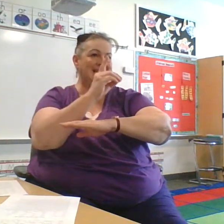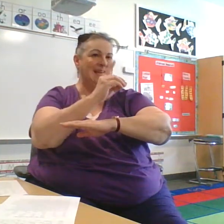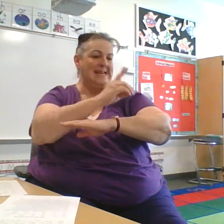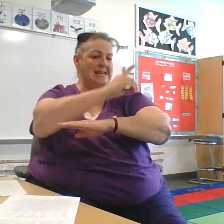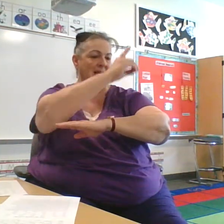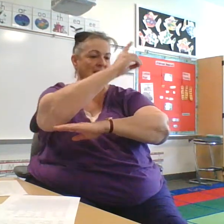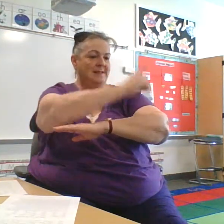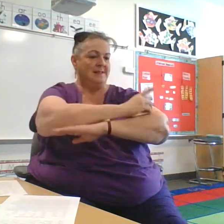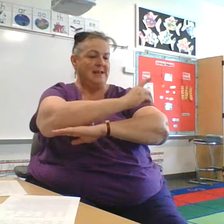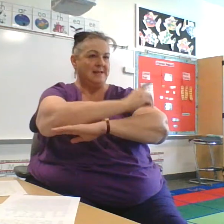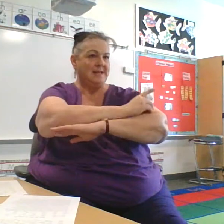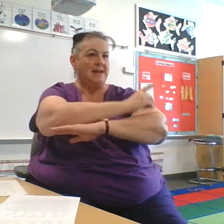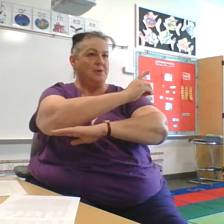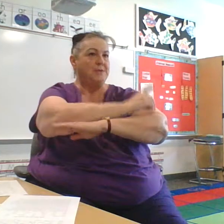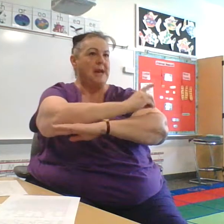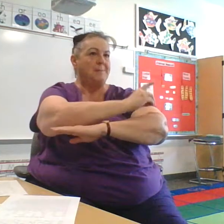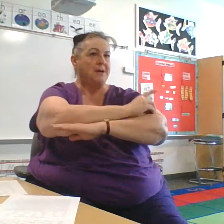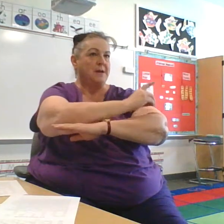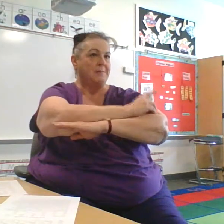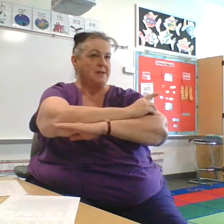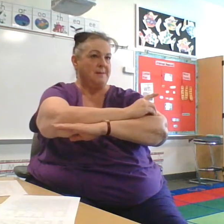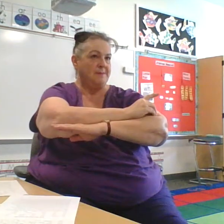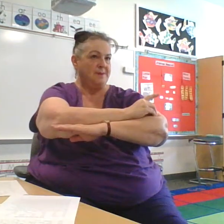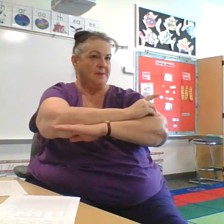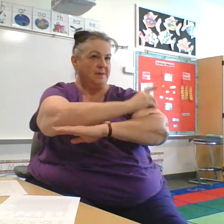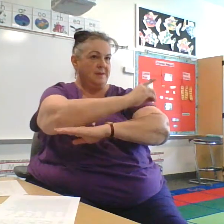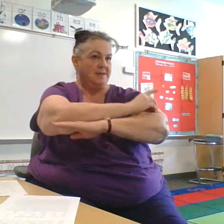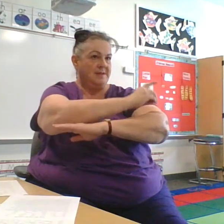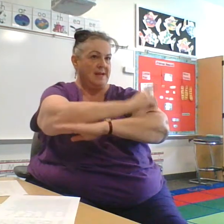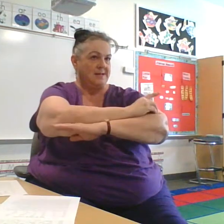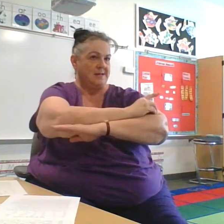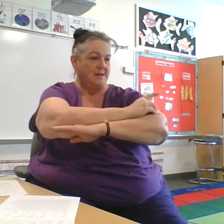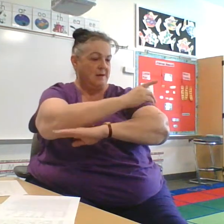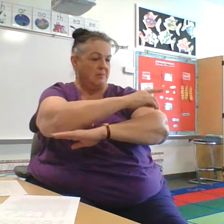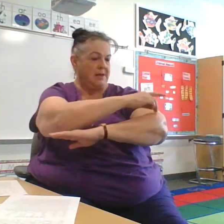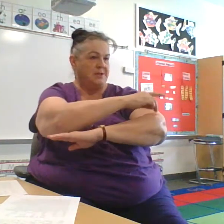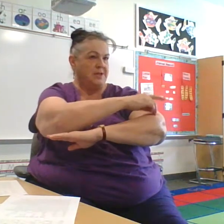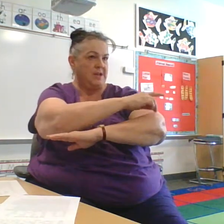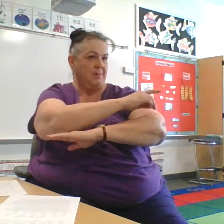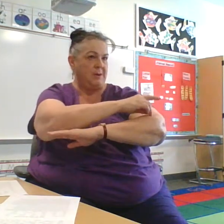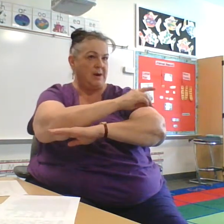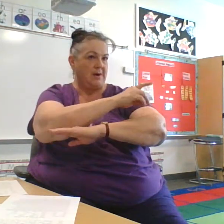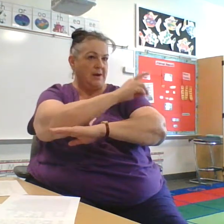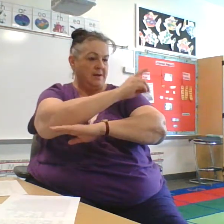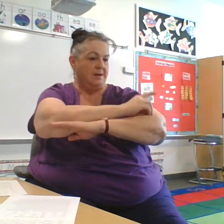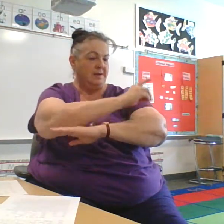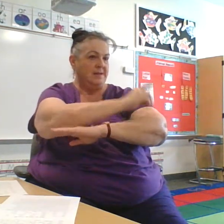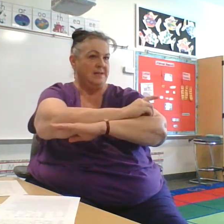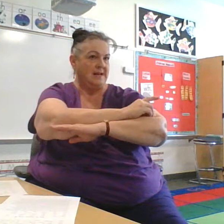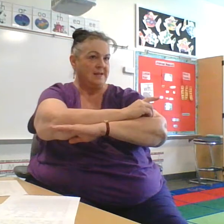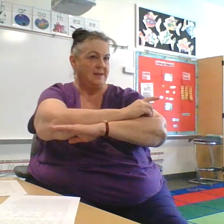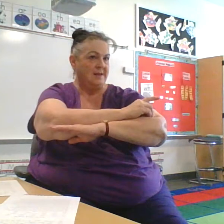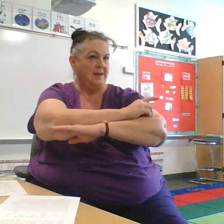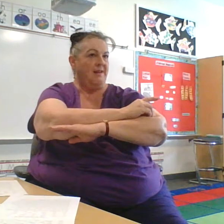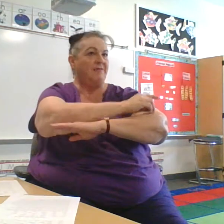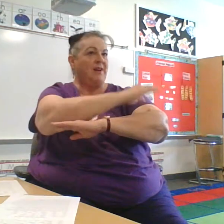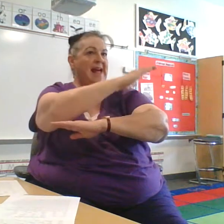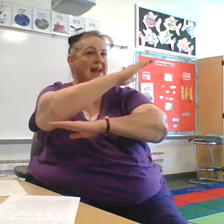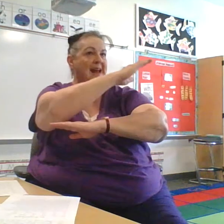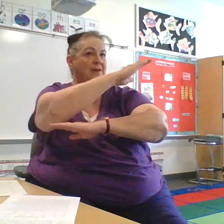D, desk, and you tap it a couple times. Desk, right into the elbow area. Desk. Flat hand to